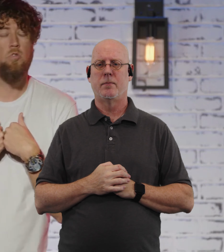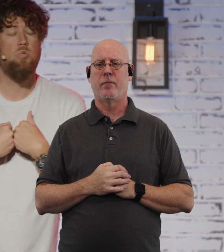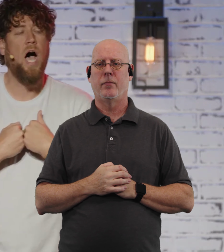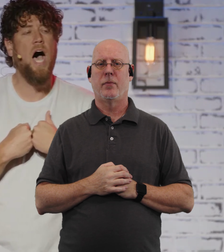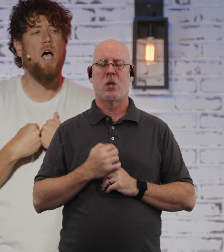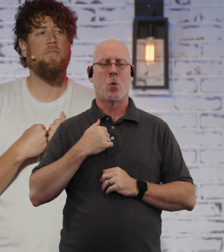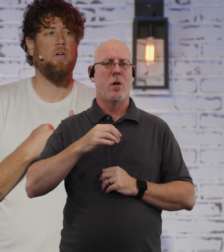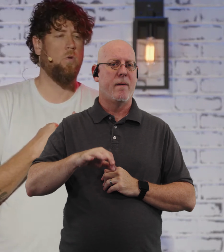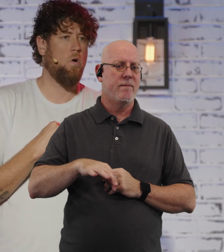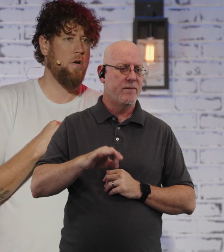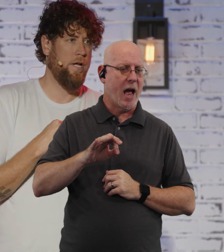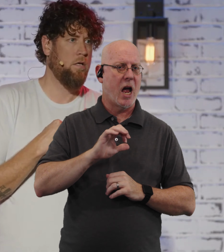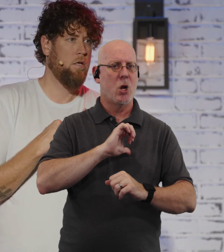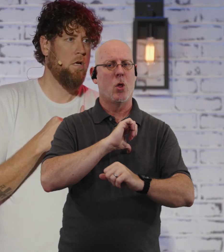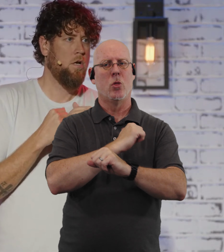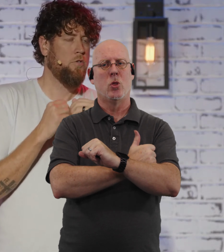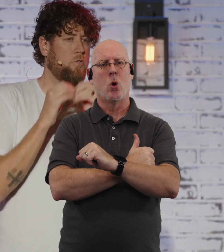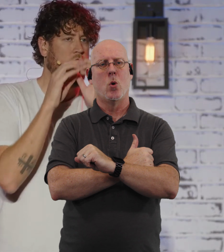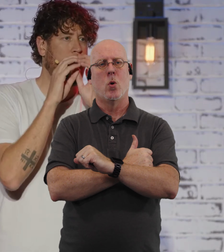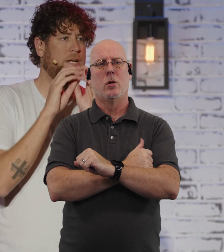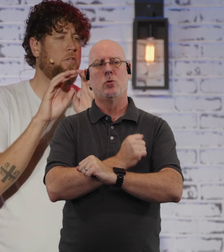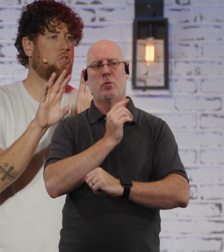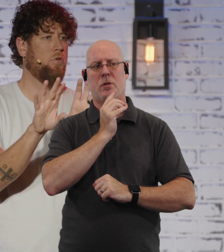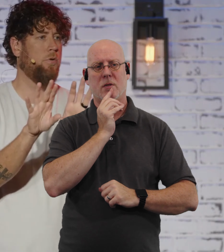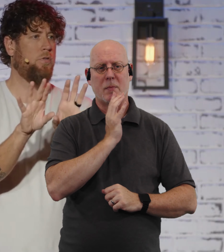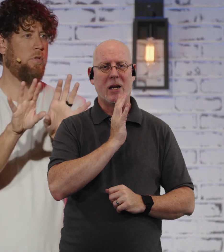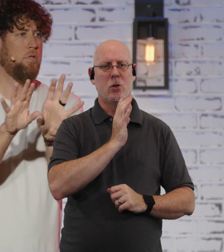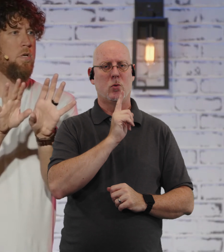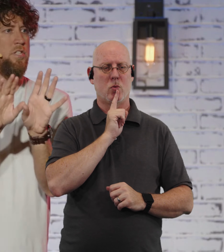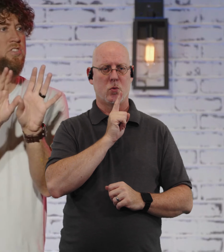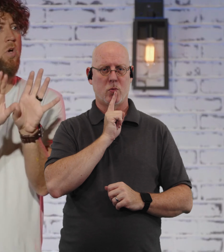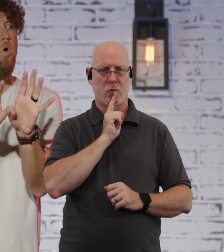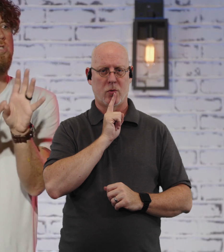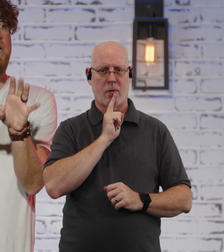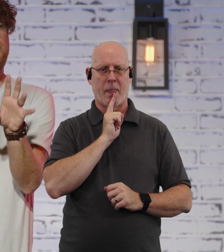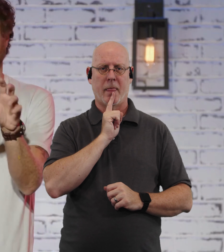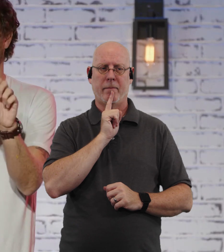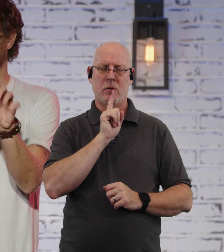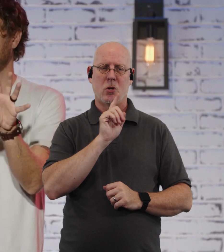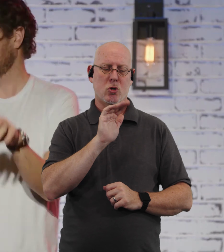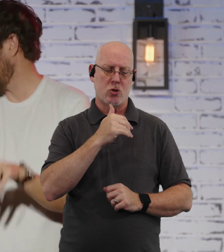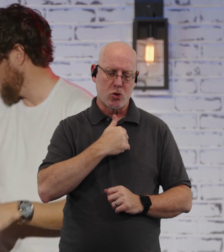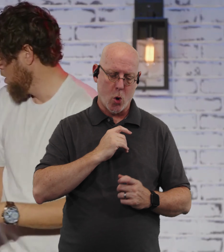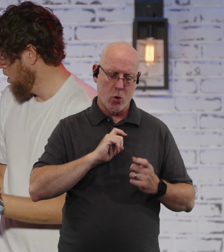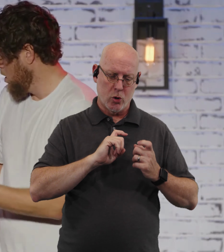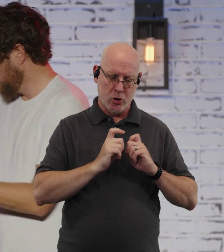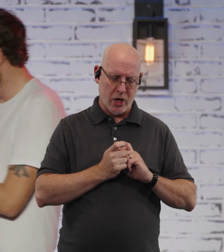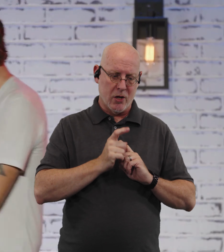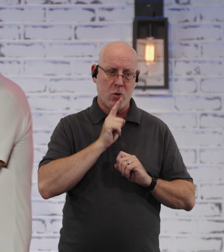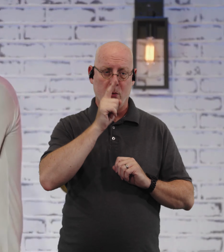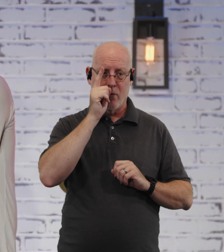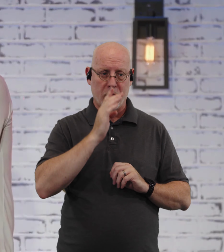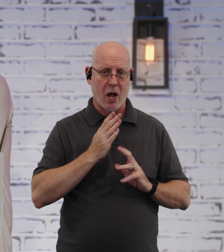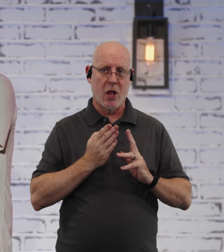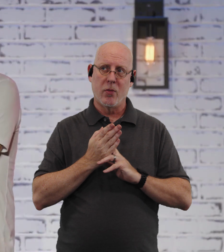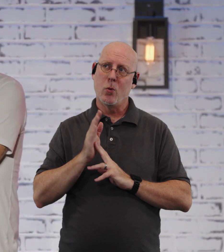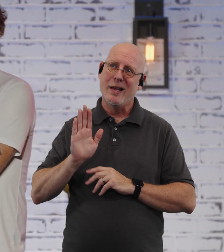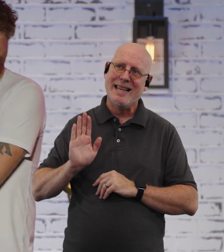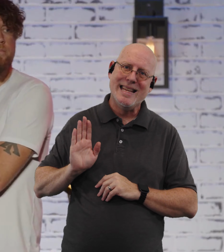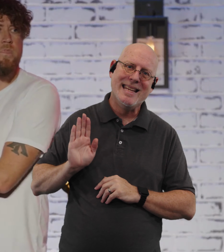We derive authority to speak the truth, the soul-transforming truth of God through his